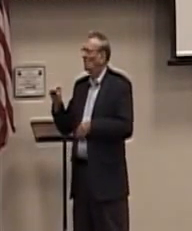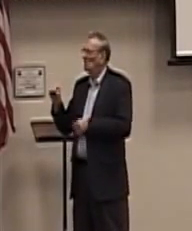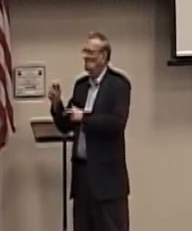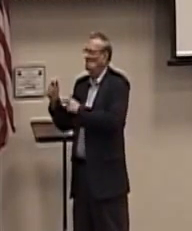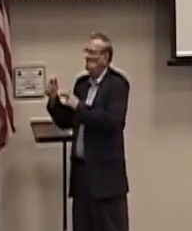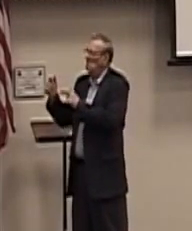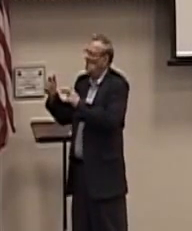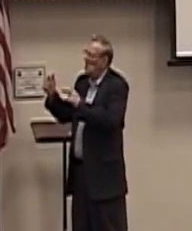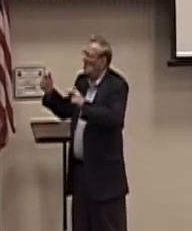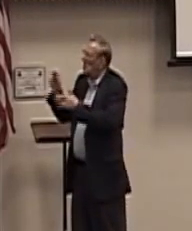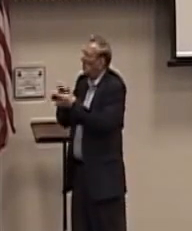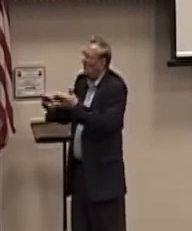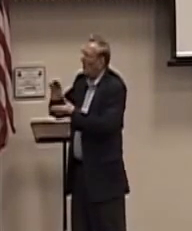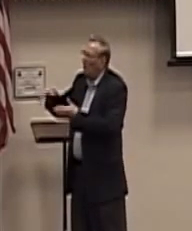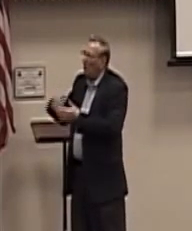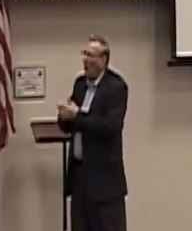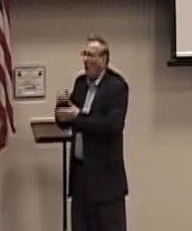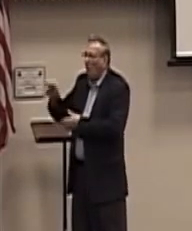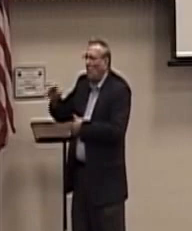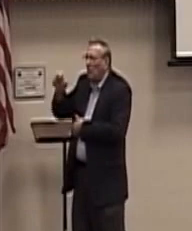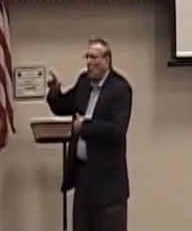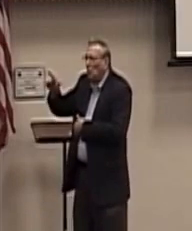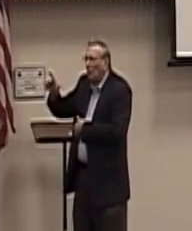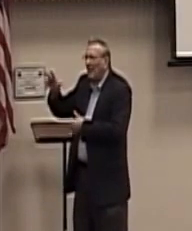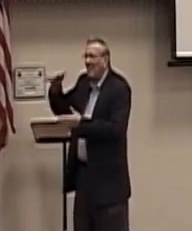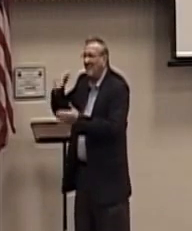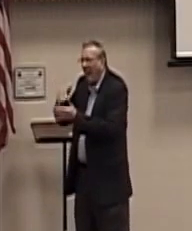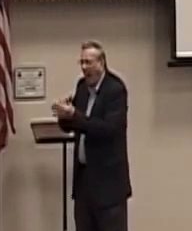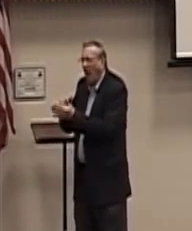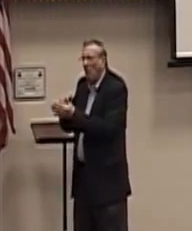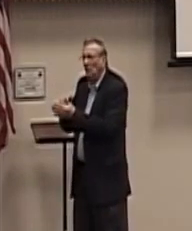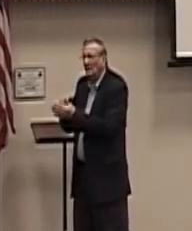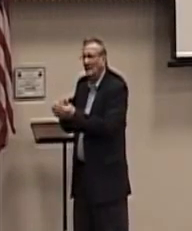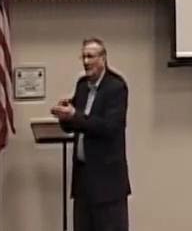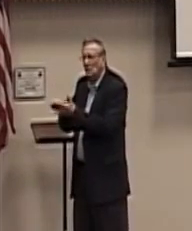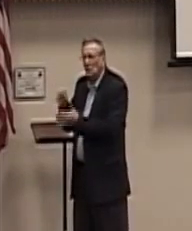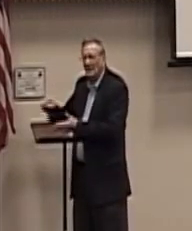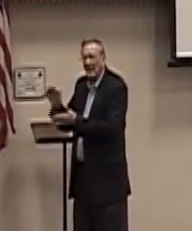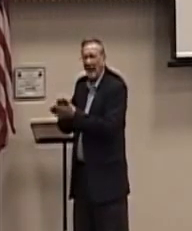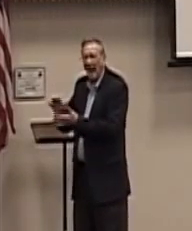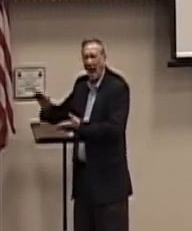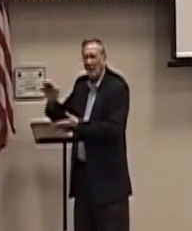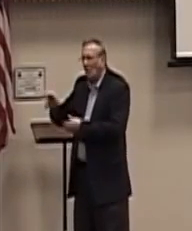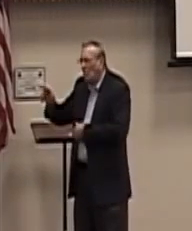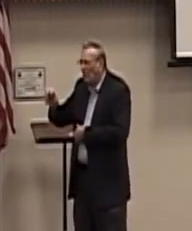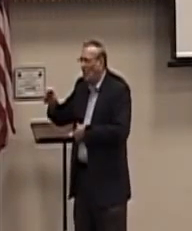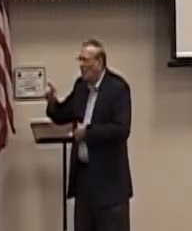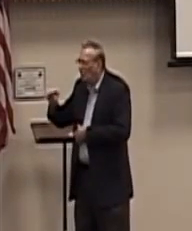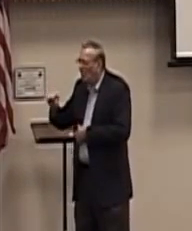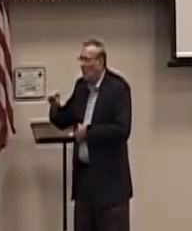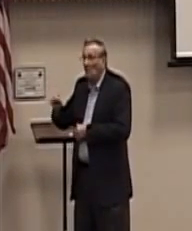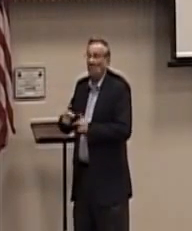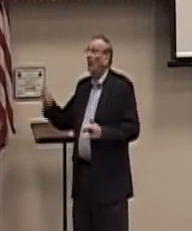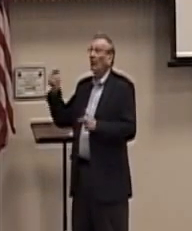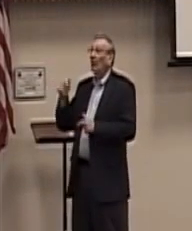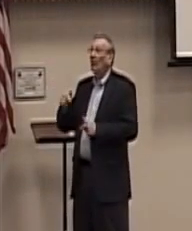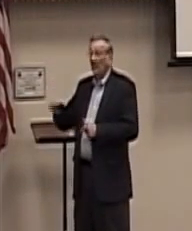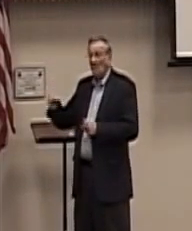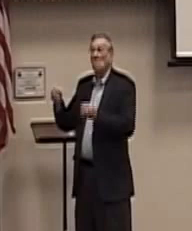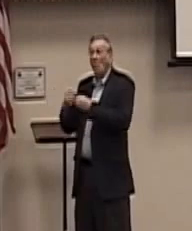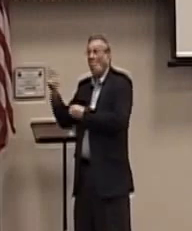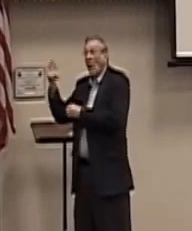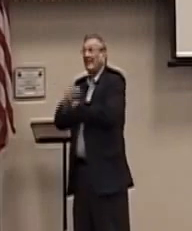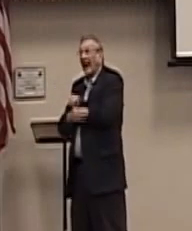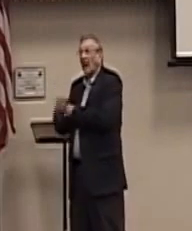Latin America, about 320,000, 380,000 students, somewhere in there. It's huge, bigger than Lubbock. This college campus